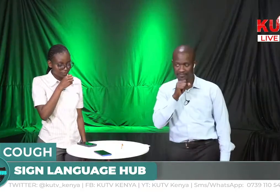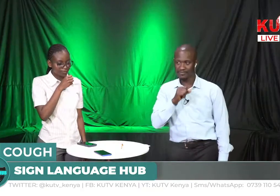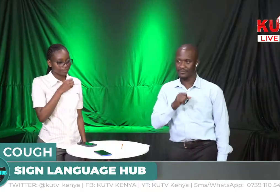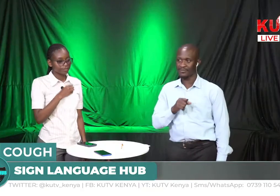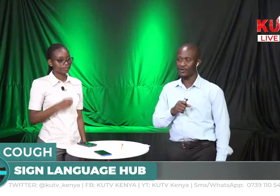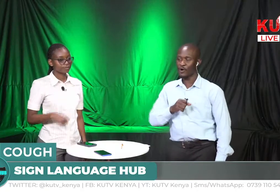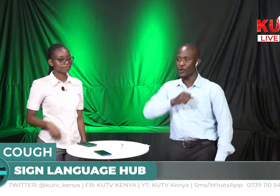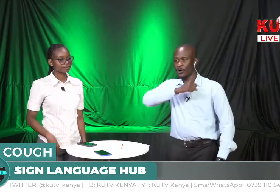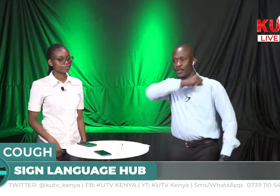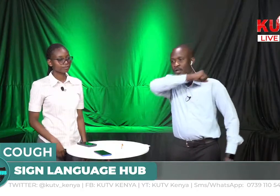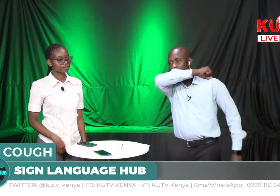Or,